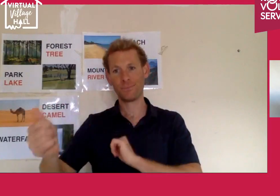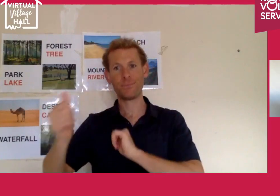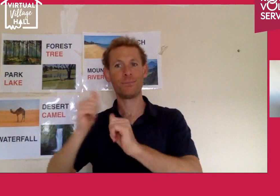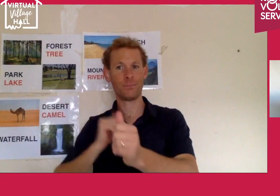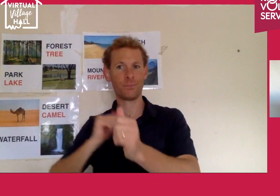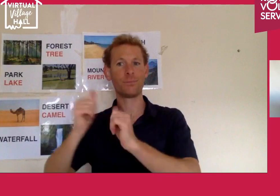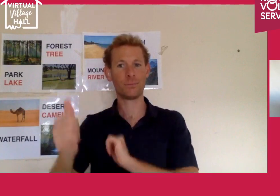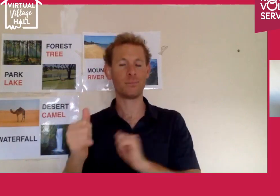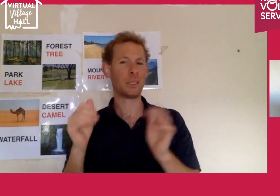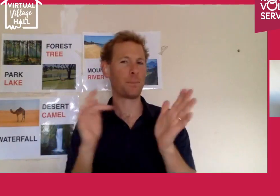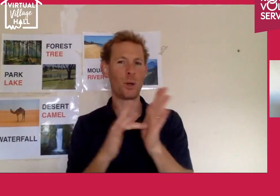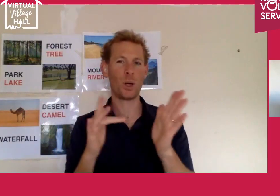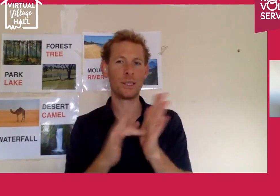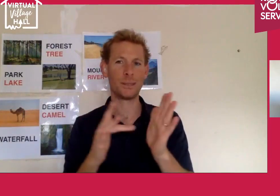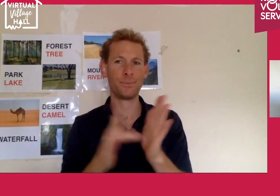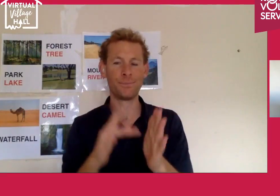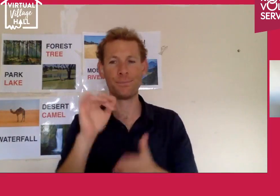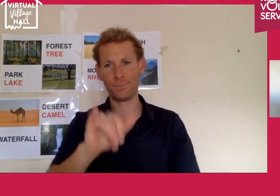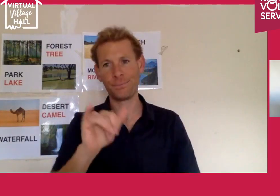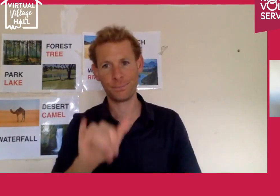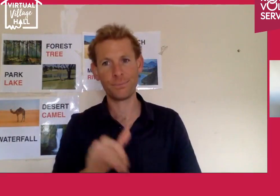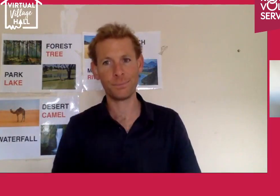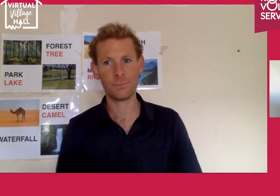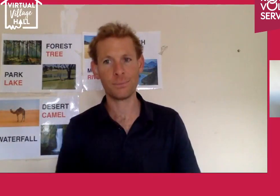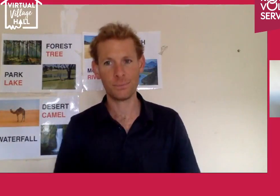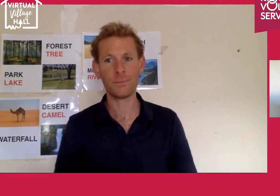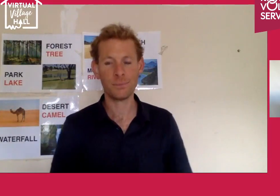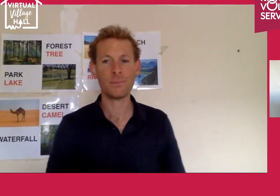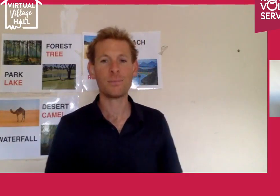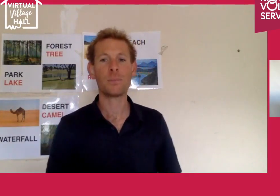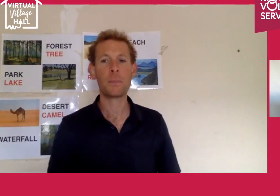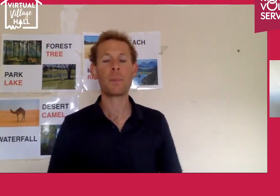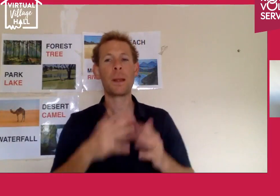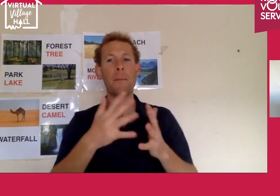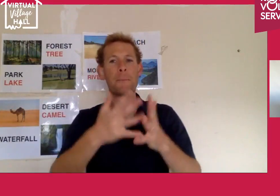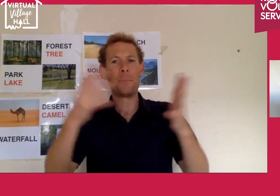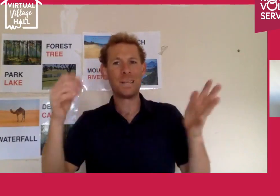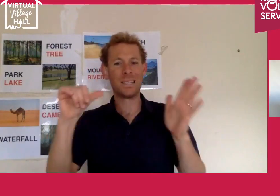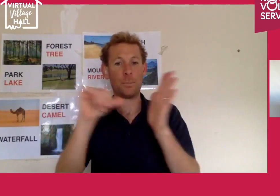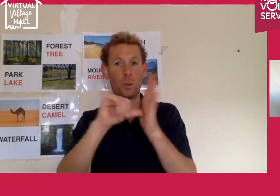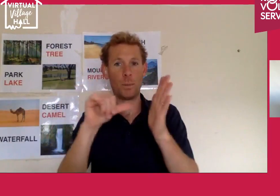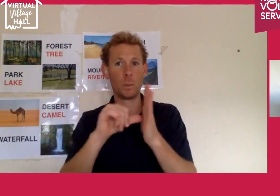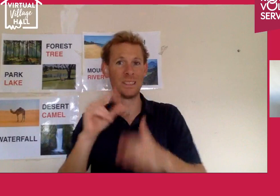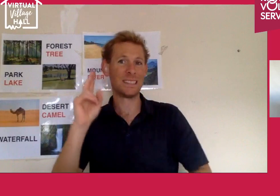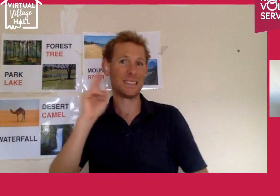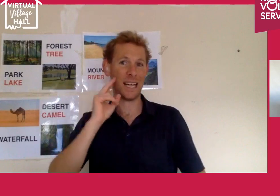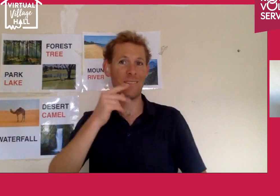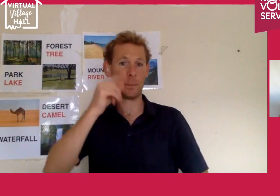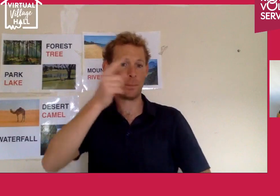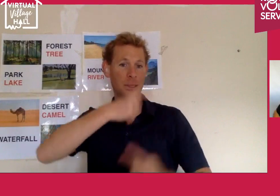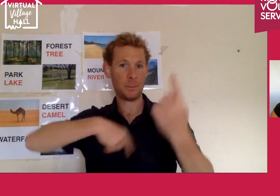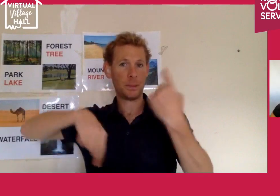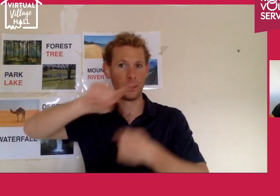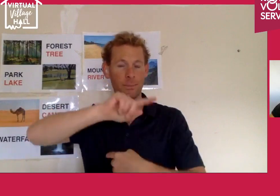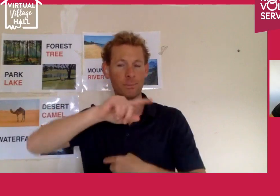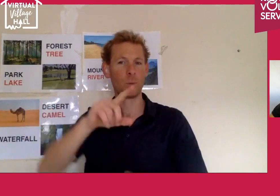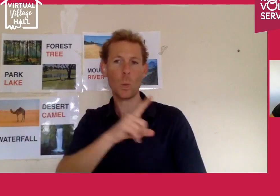can then take turns and assist one another in terms of the interpretation. One of the biggest problems within the